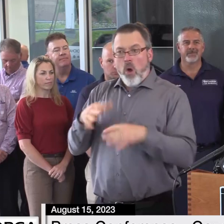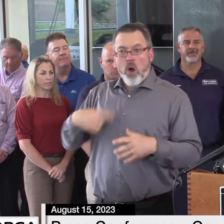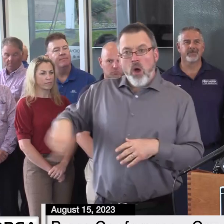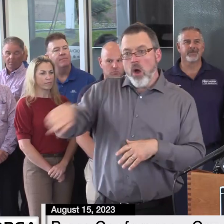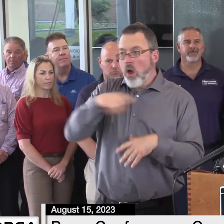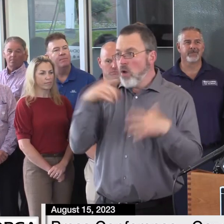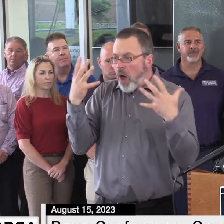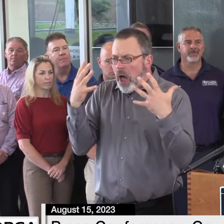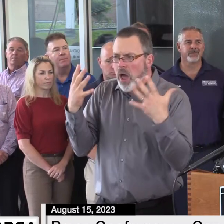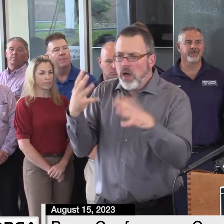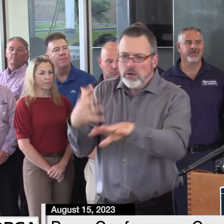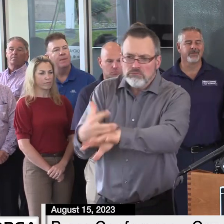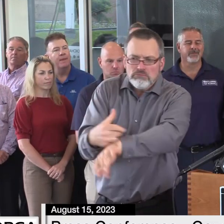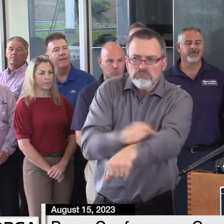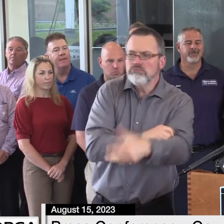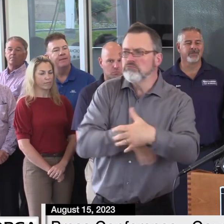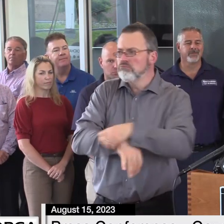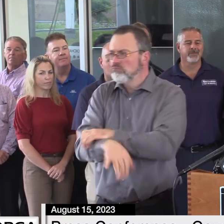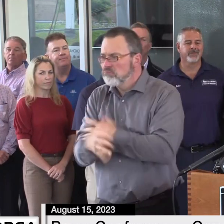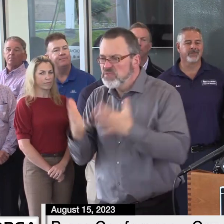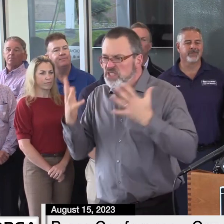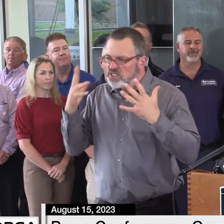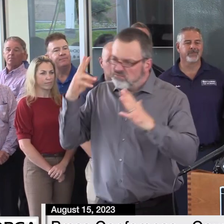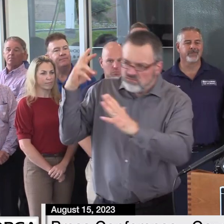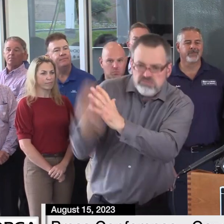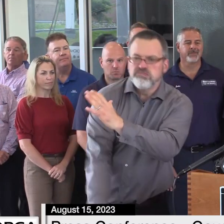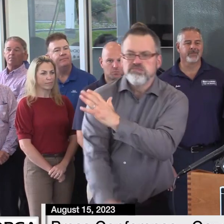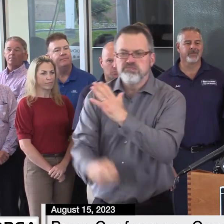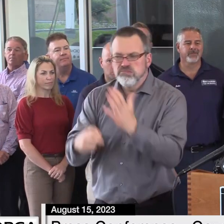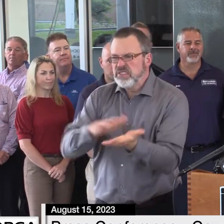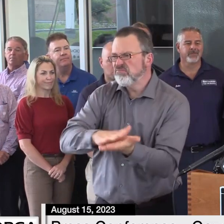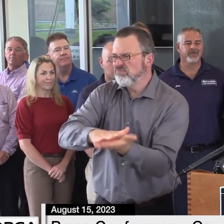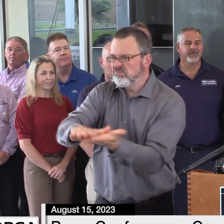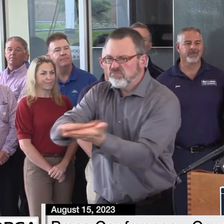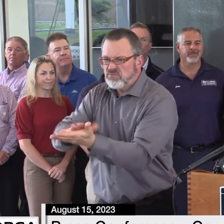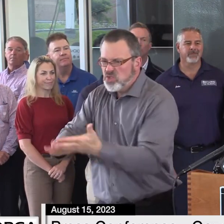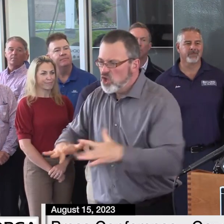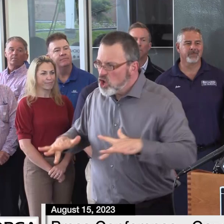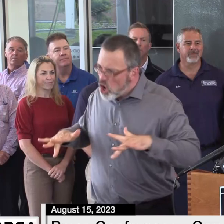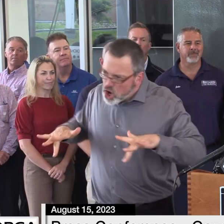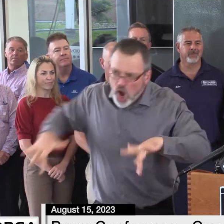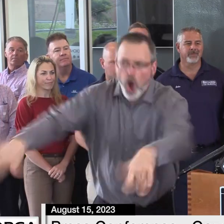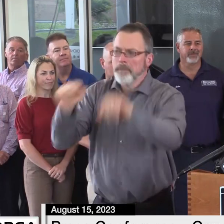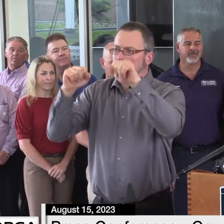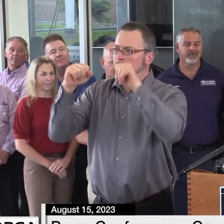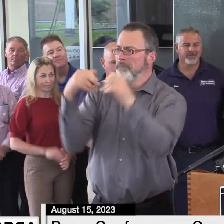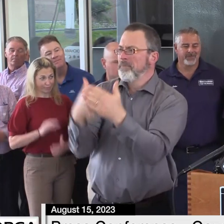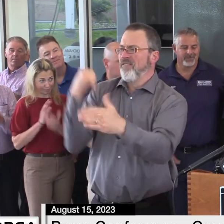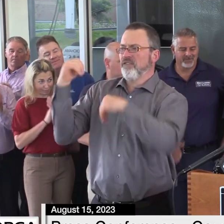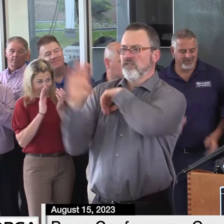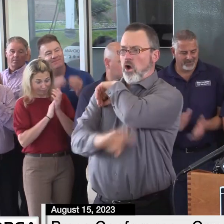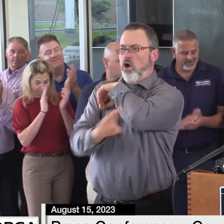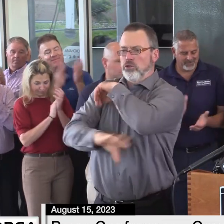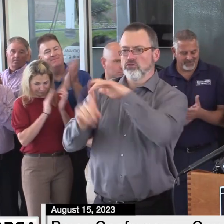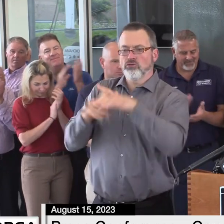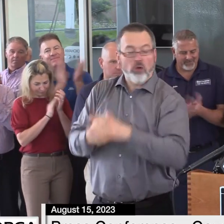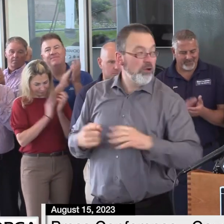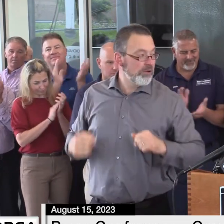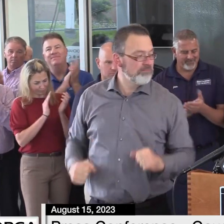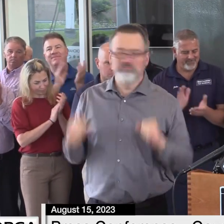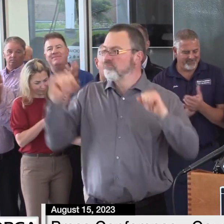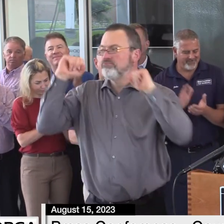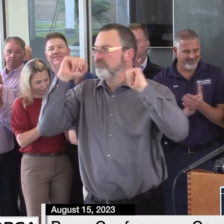make this happen, and get Vermont cleaned up in time for the fall. People should...